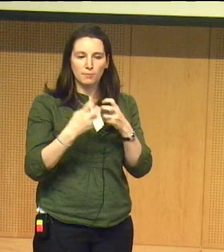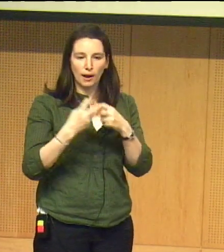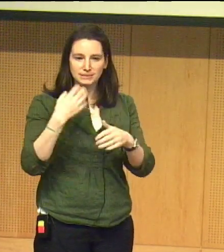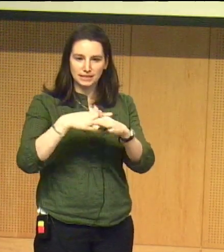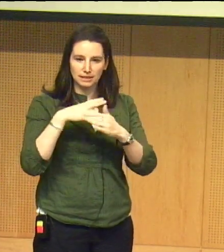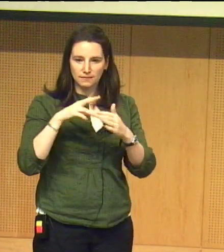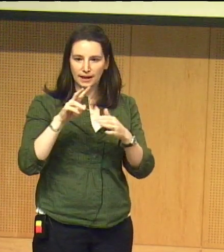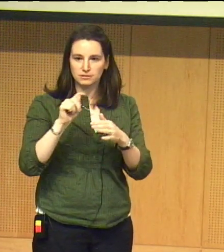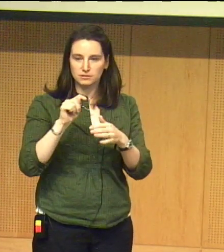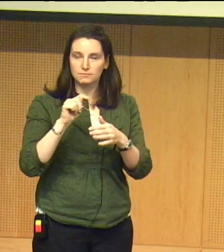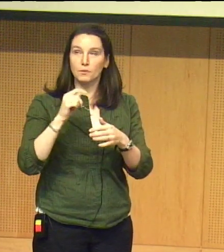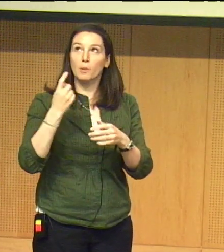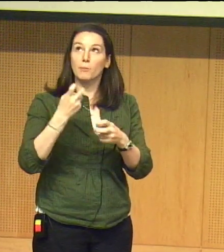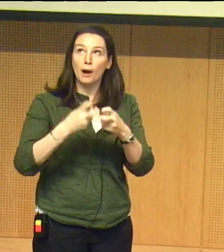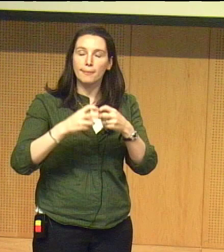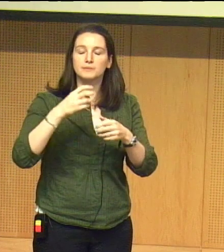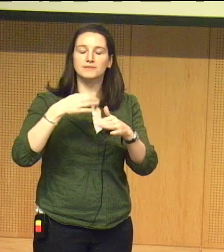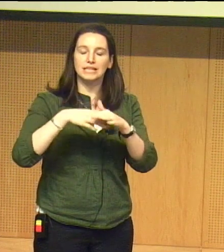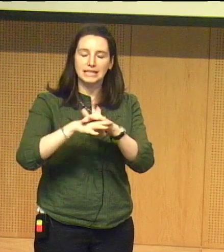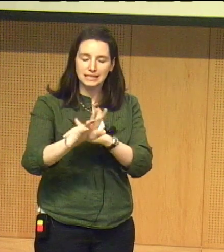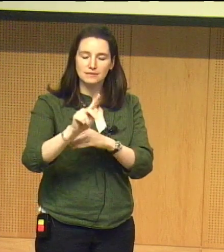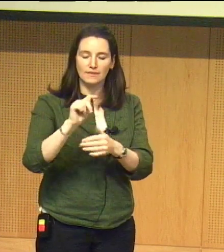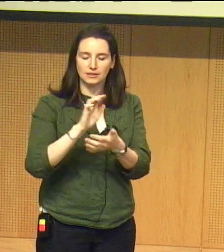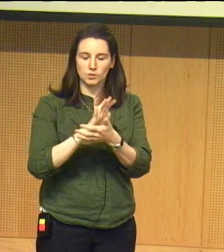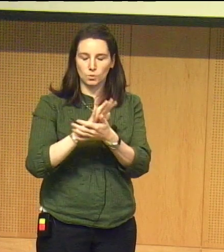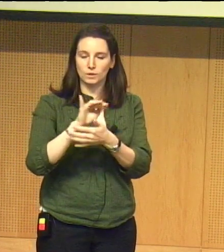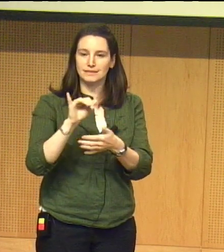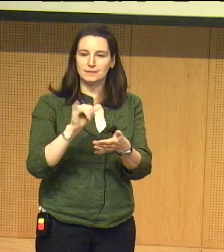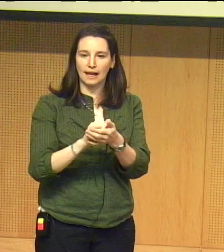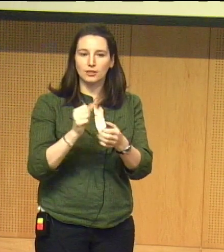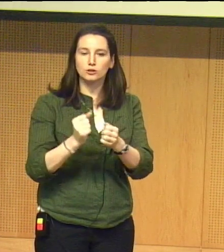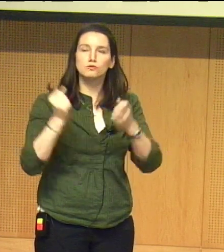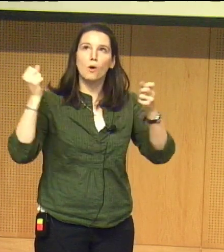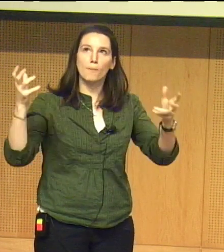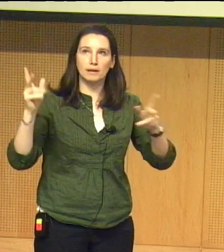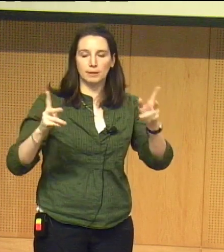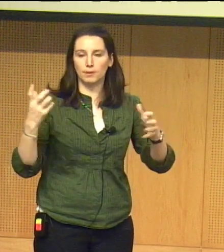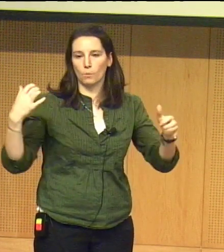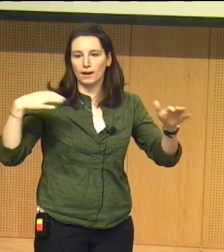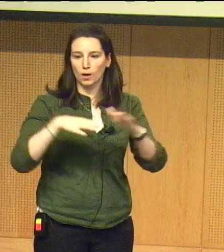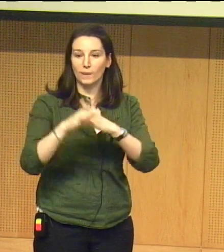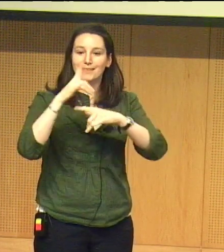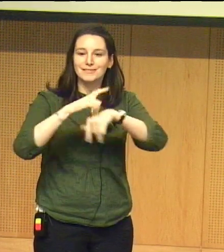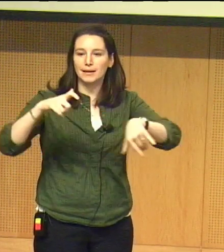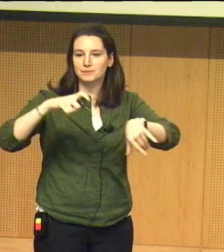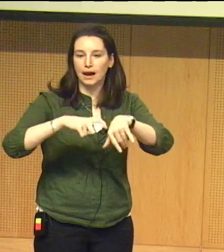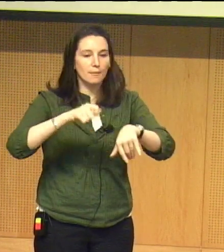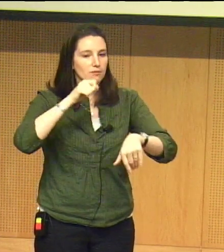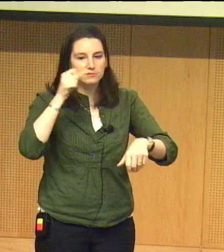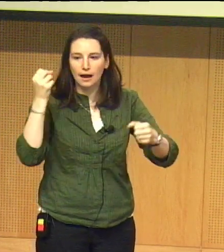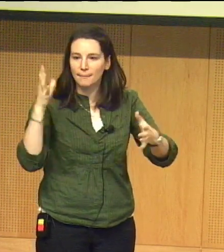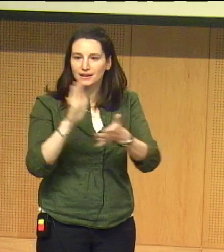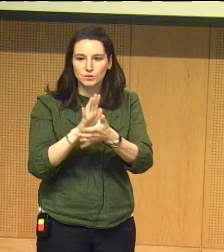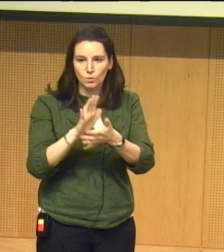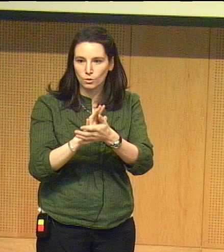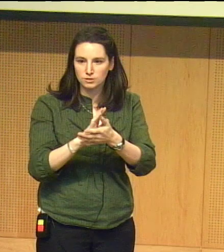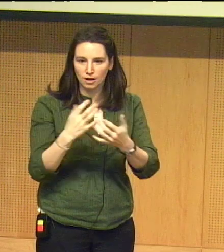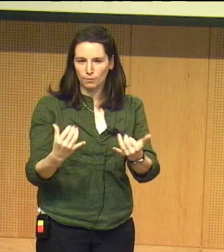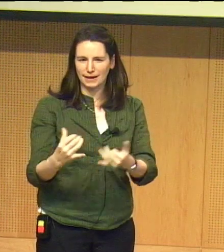problems of getting into vet school is that there's so many people that want to go at the same time, and there's not many schools. Right now,